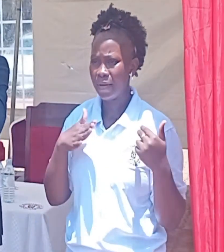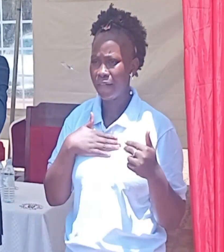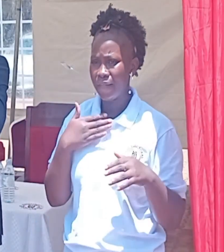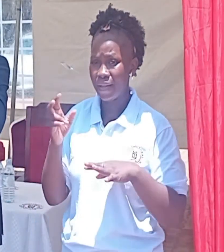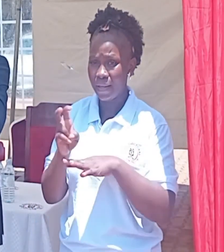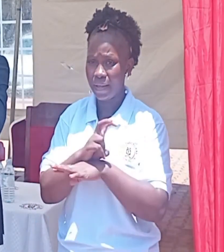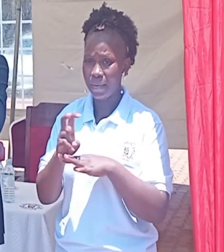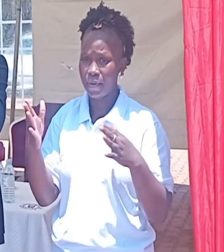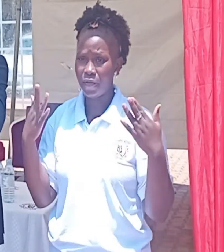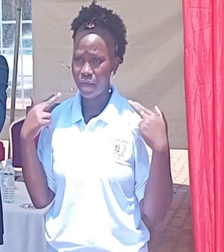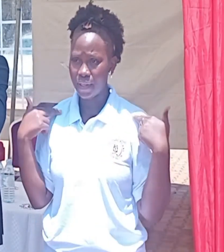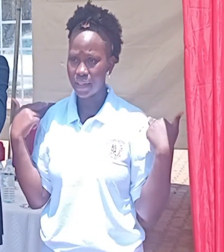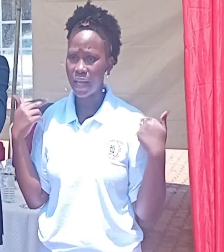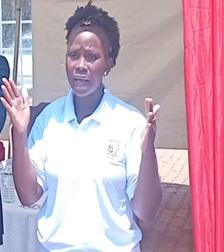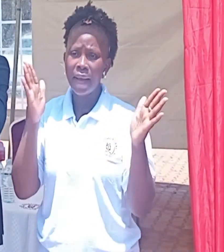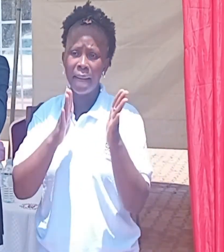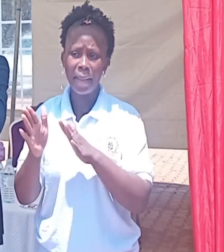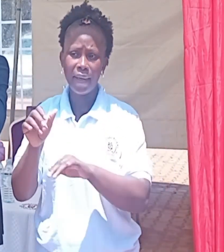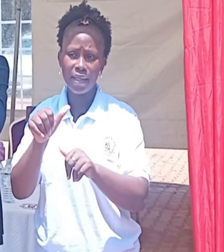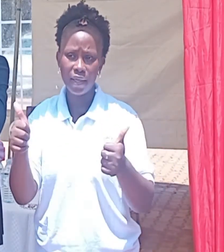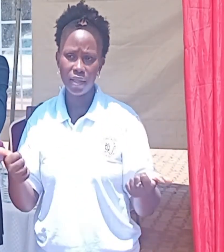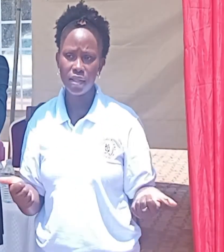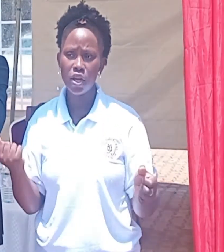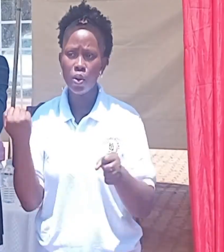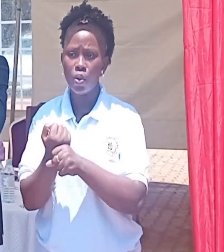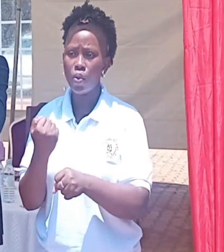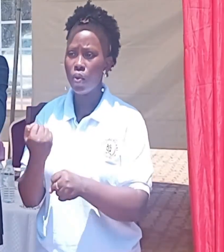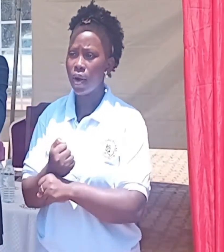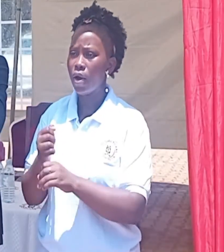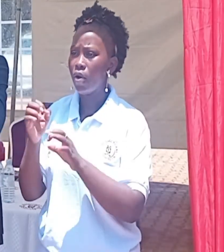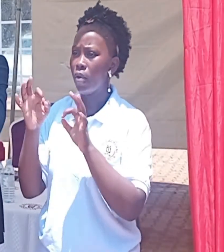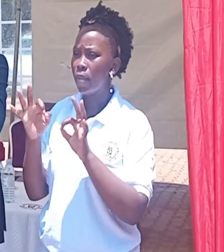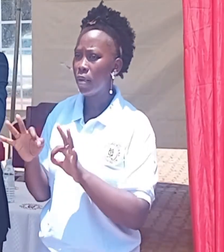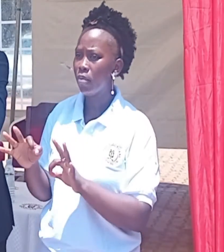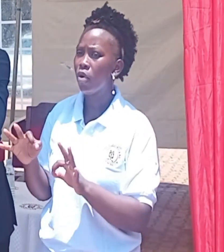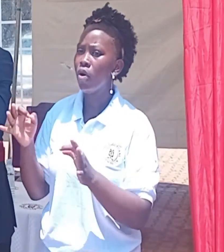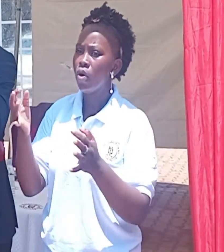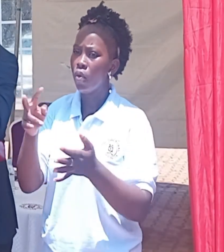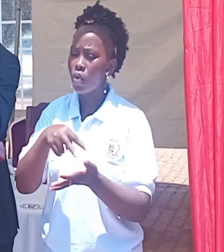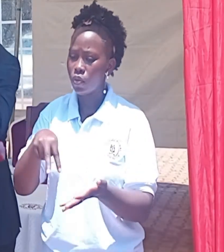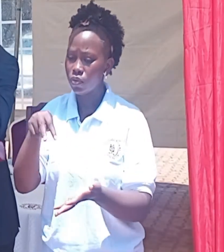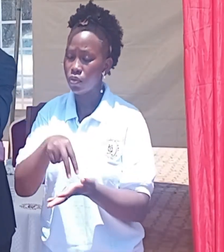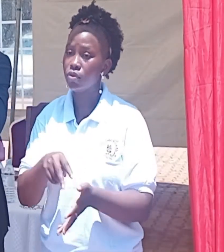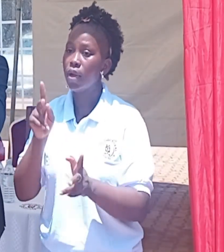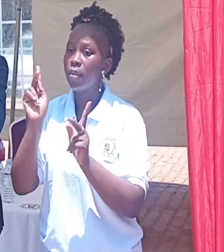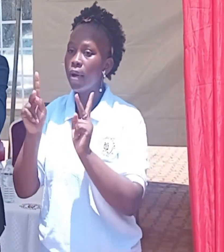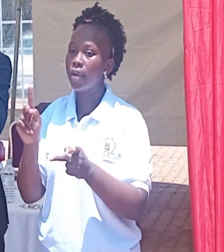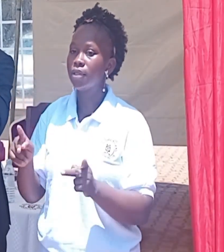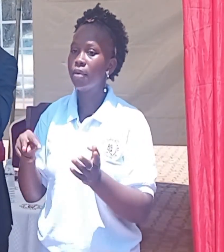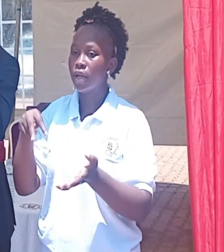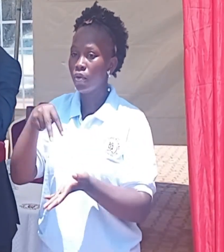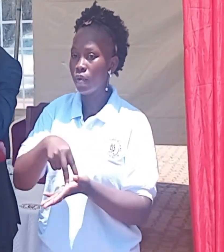officer beetegese okukola omulimu gw'okusunsulamu abagenda kwesimbawo ku bifo ebyo.